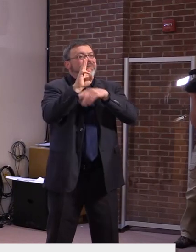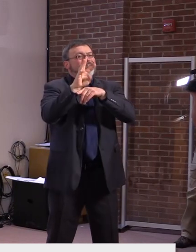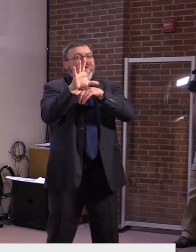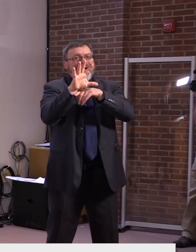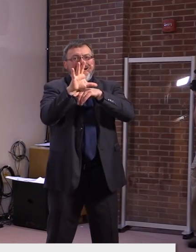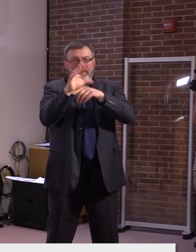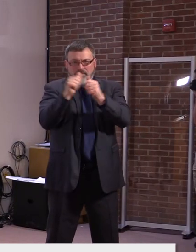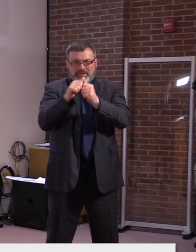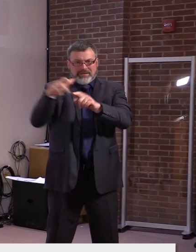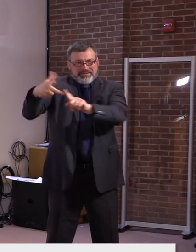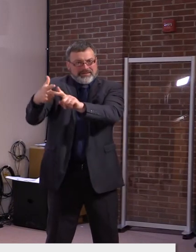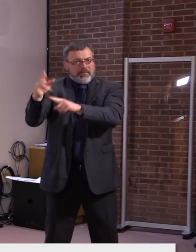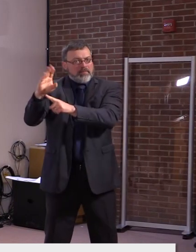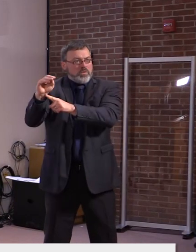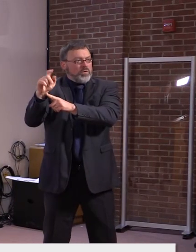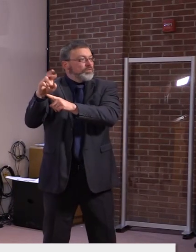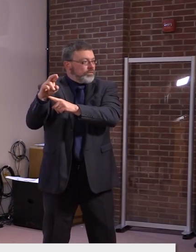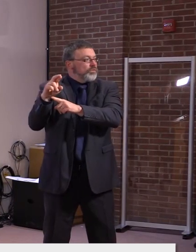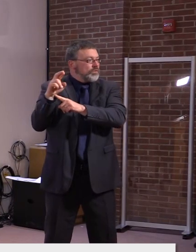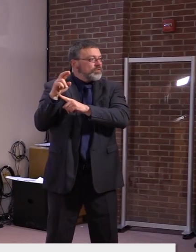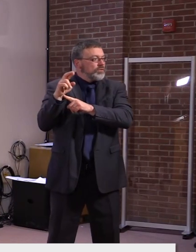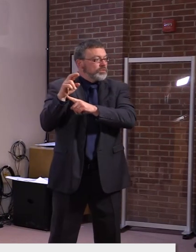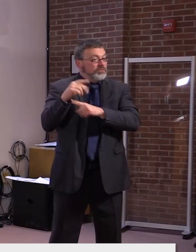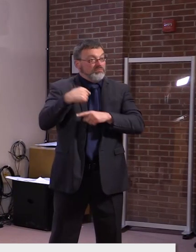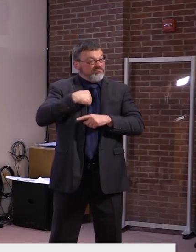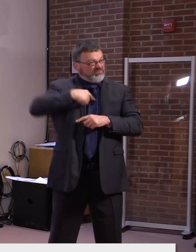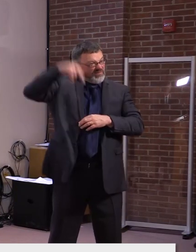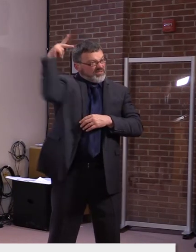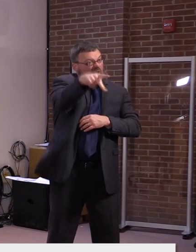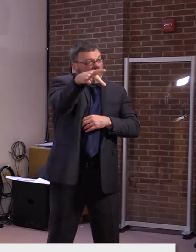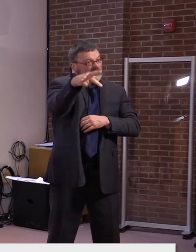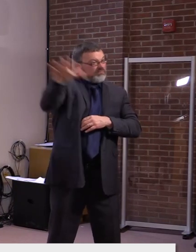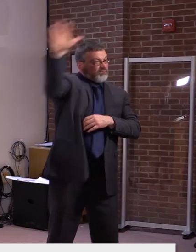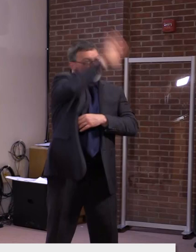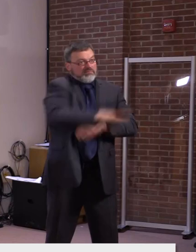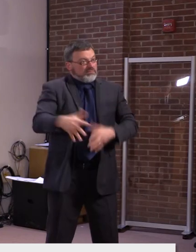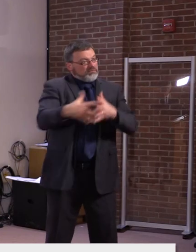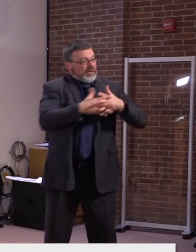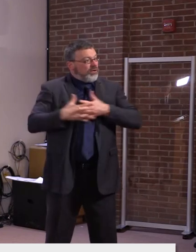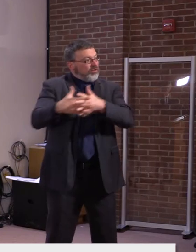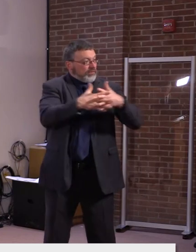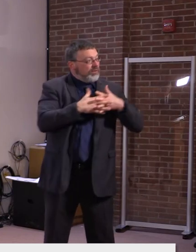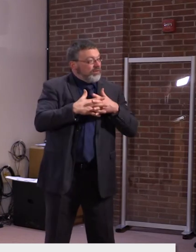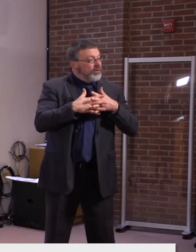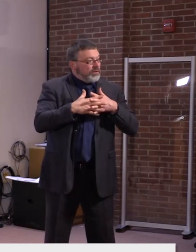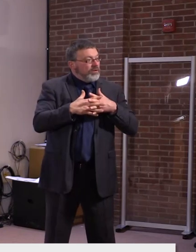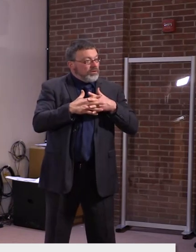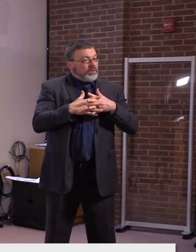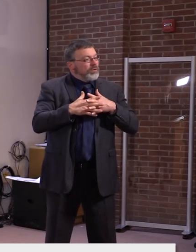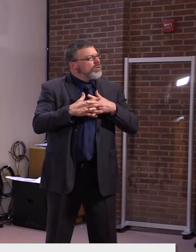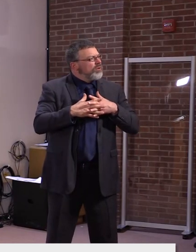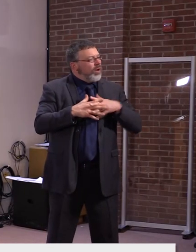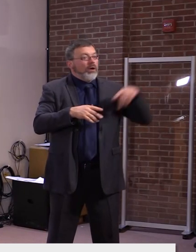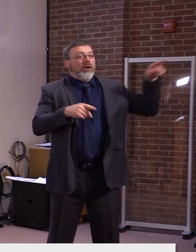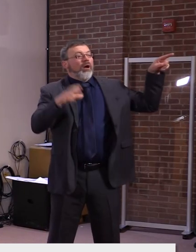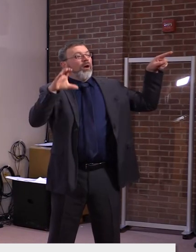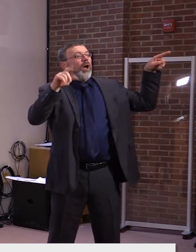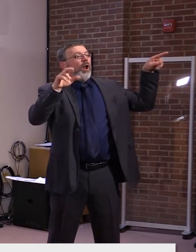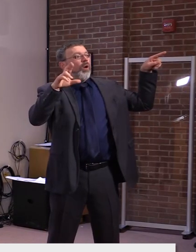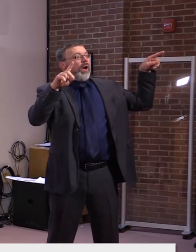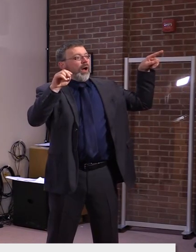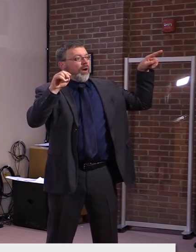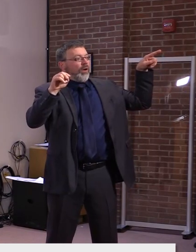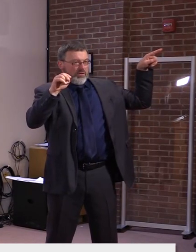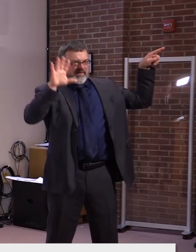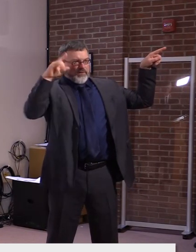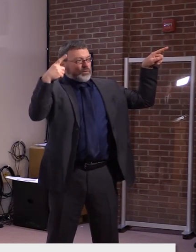dose, Vermont is ranking second on that metric behind Colorado. So again, as the governor said, this is certainly a good start, but there